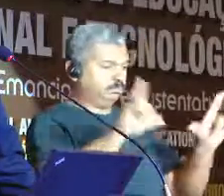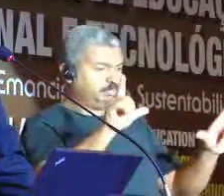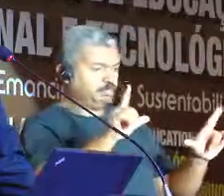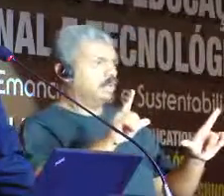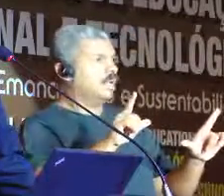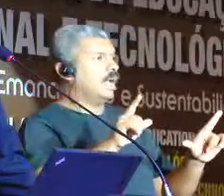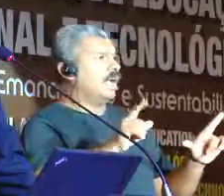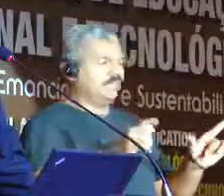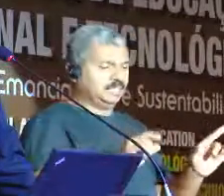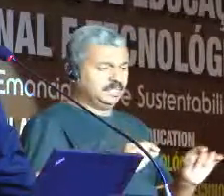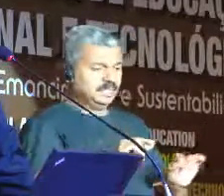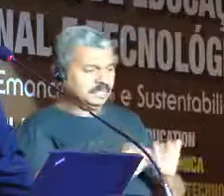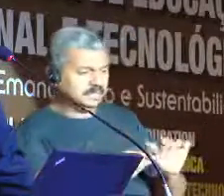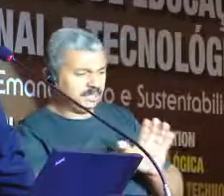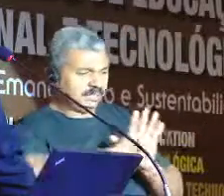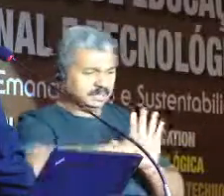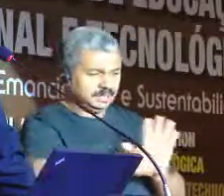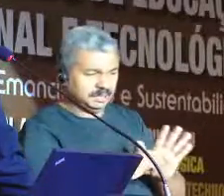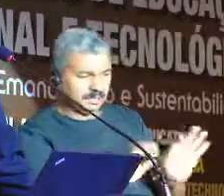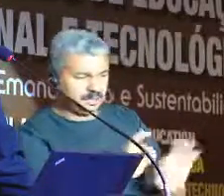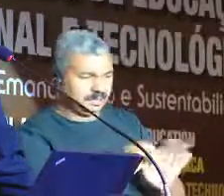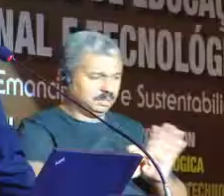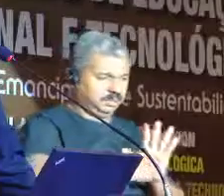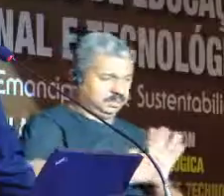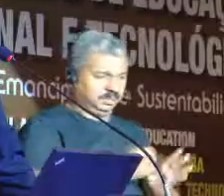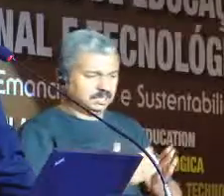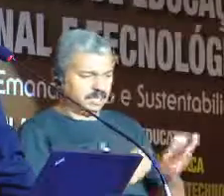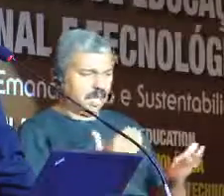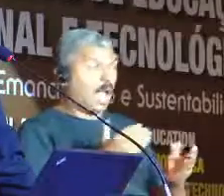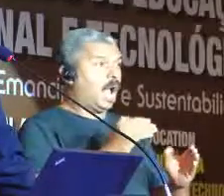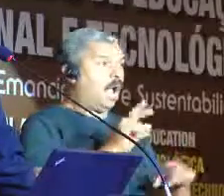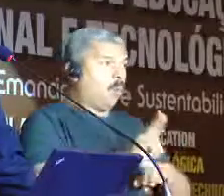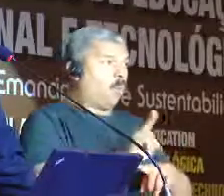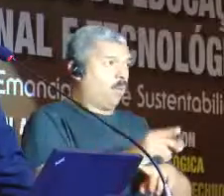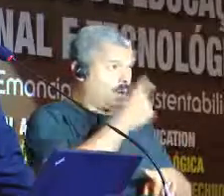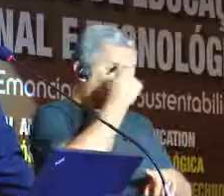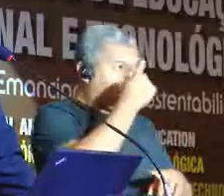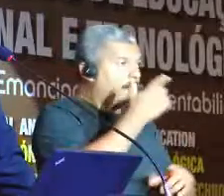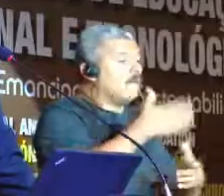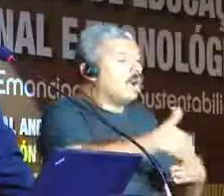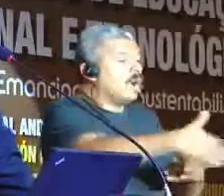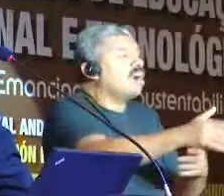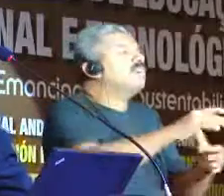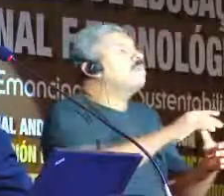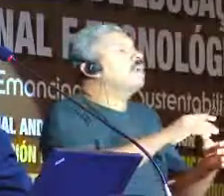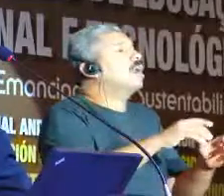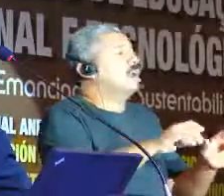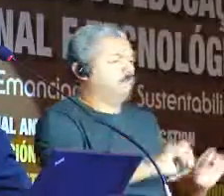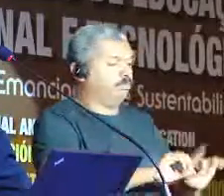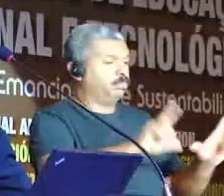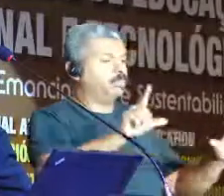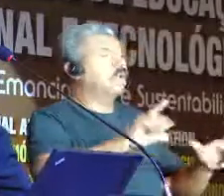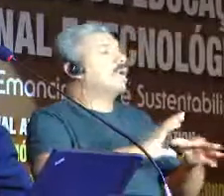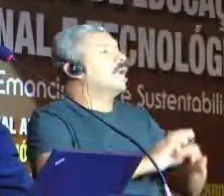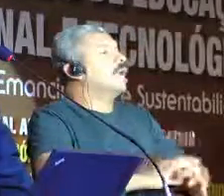people start using computers. We have to act today.